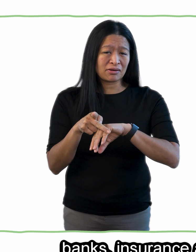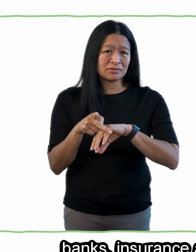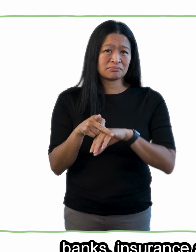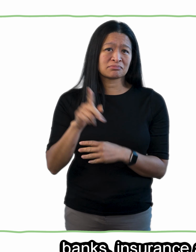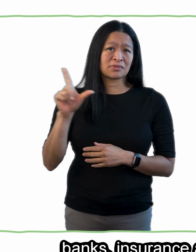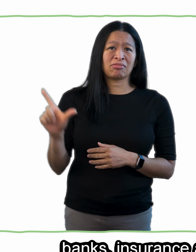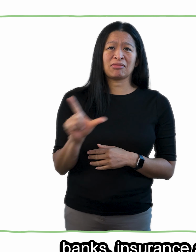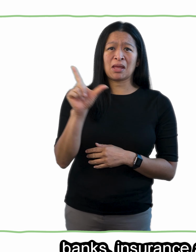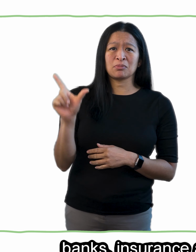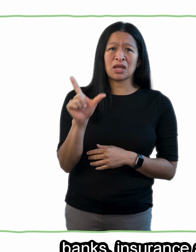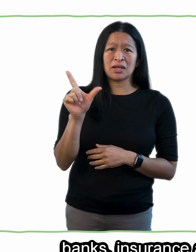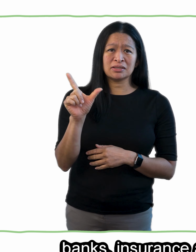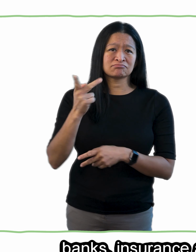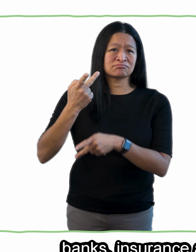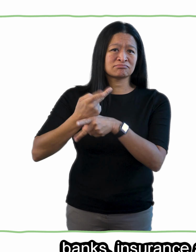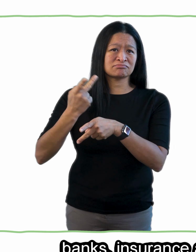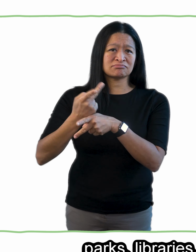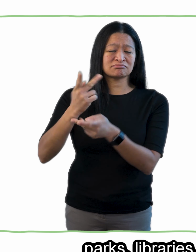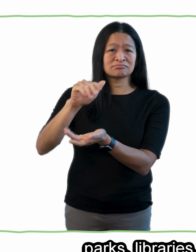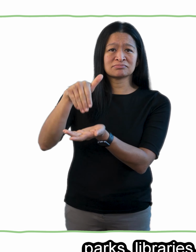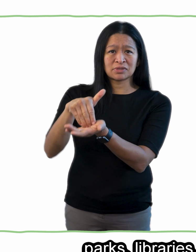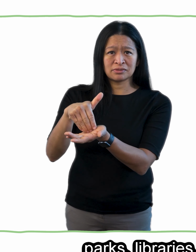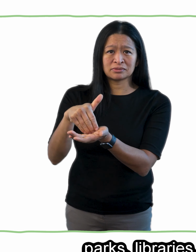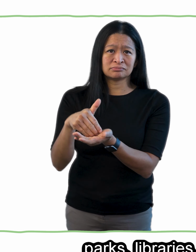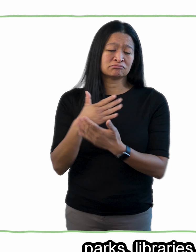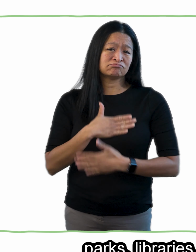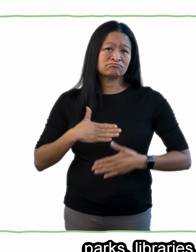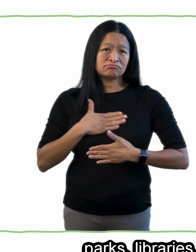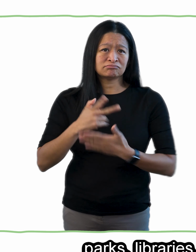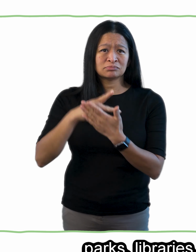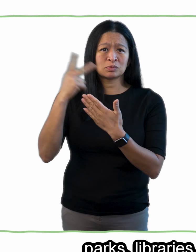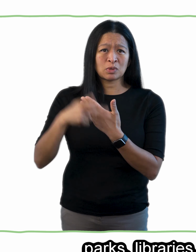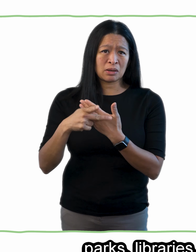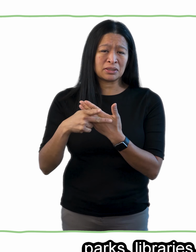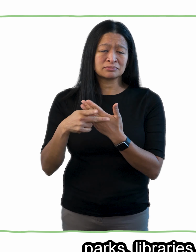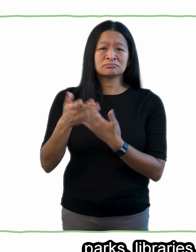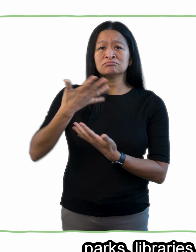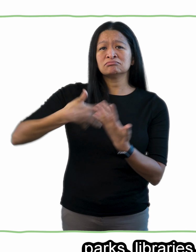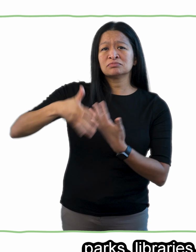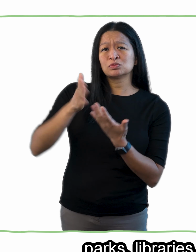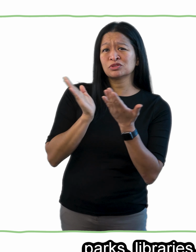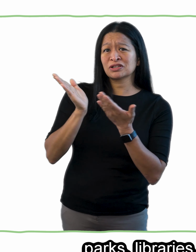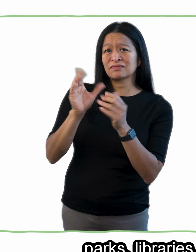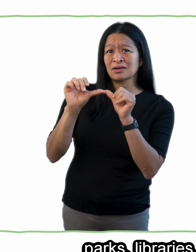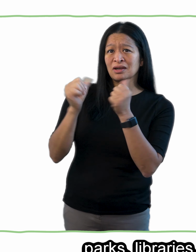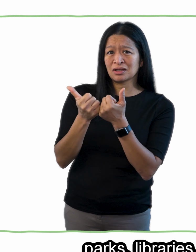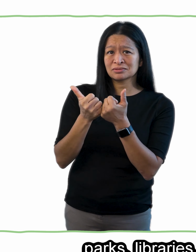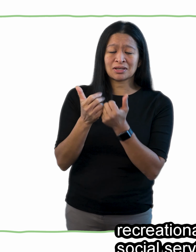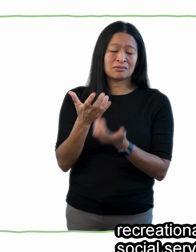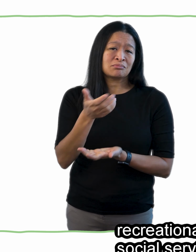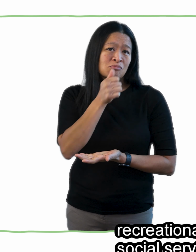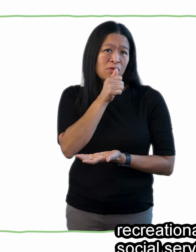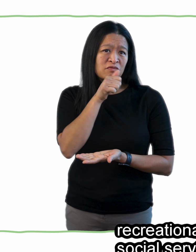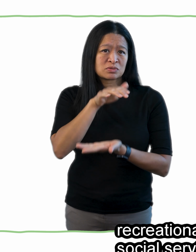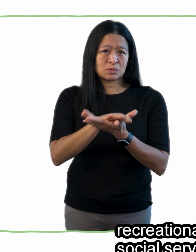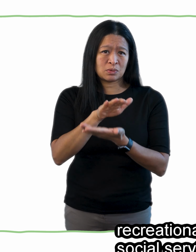agencies, museums, parks, libraries, daycare centers, recreational